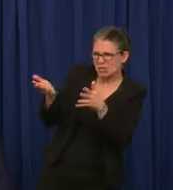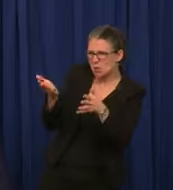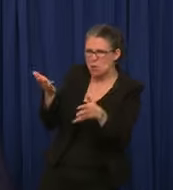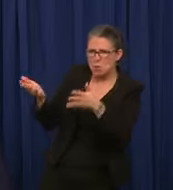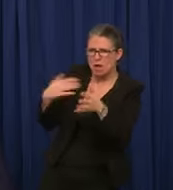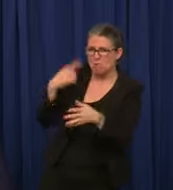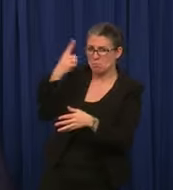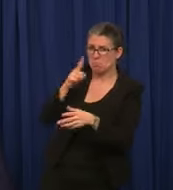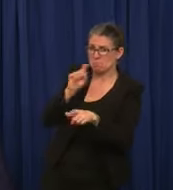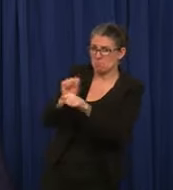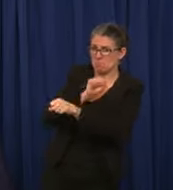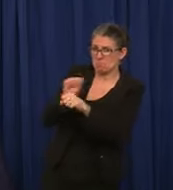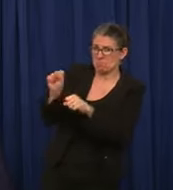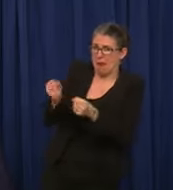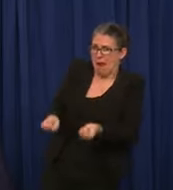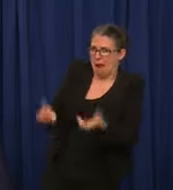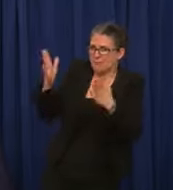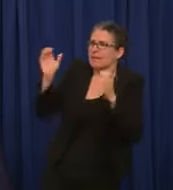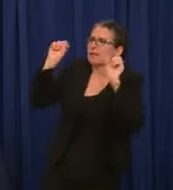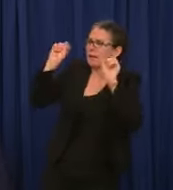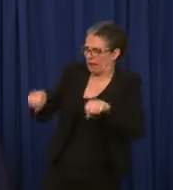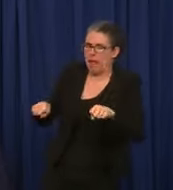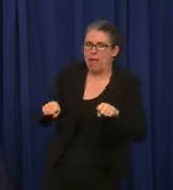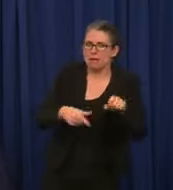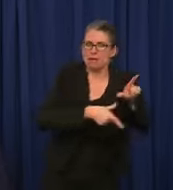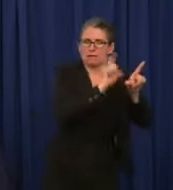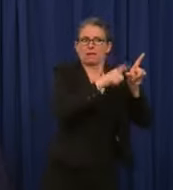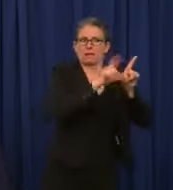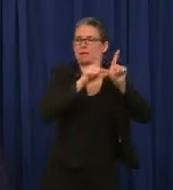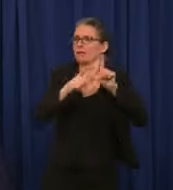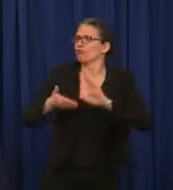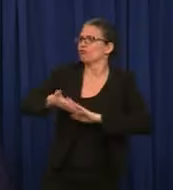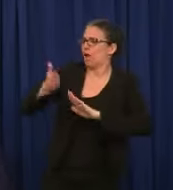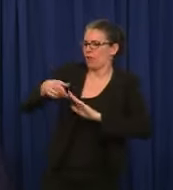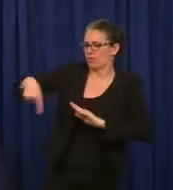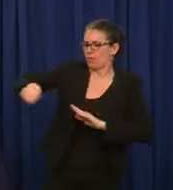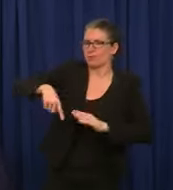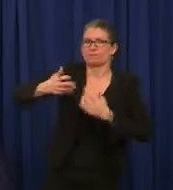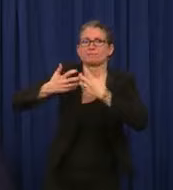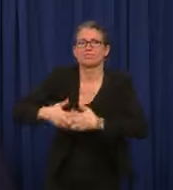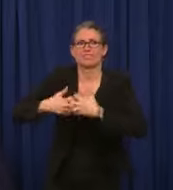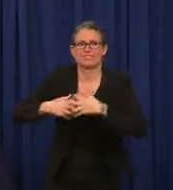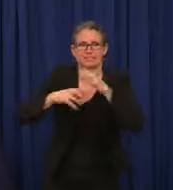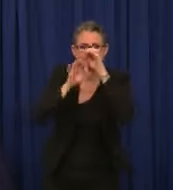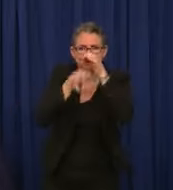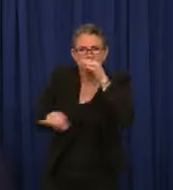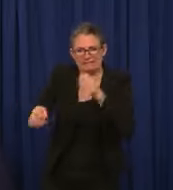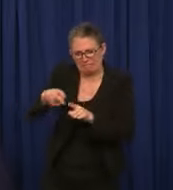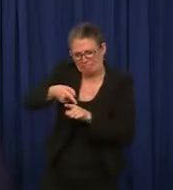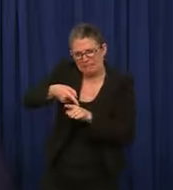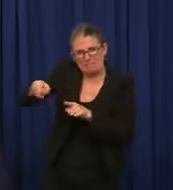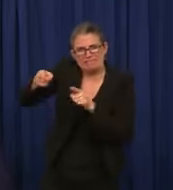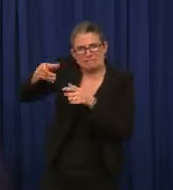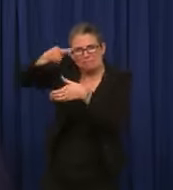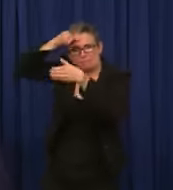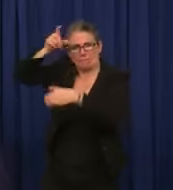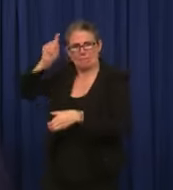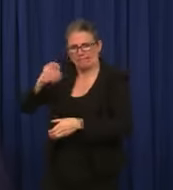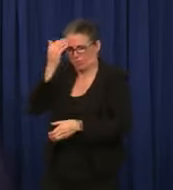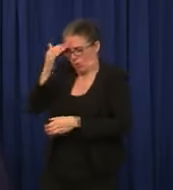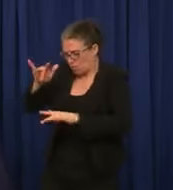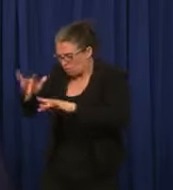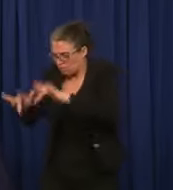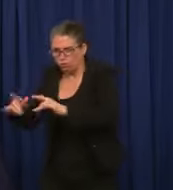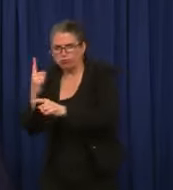don't, I know that you've asked for volunteers or people who are recently retired from the workforce to come back and help. But if that doesn't